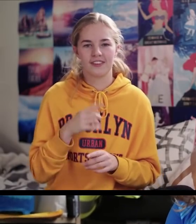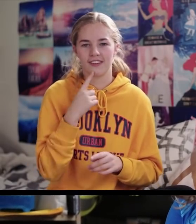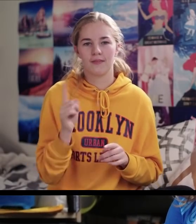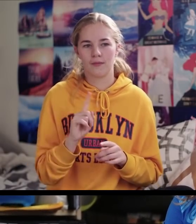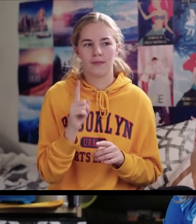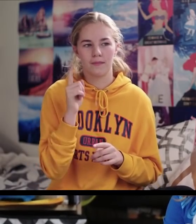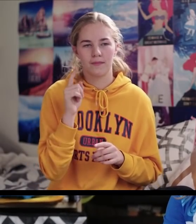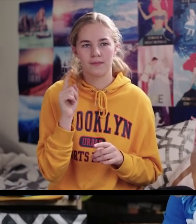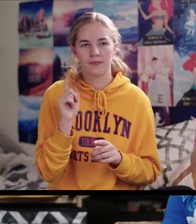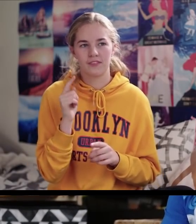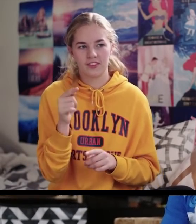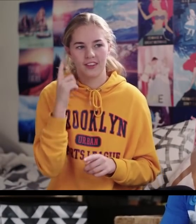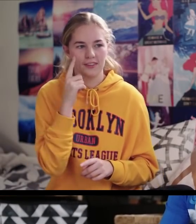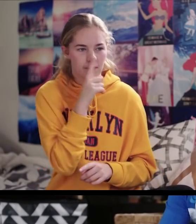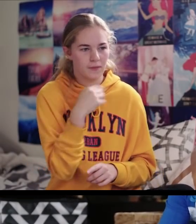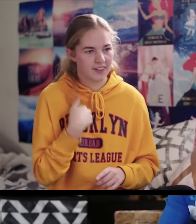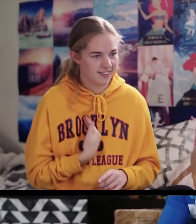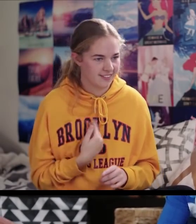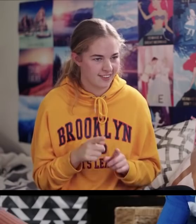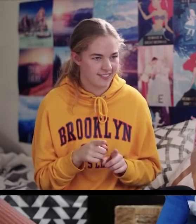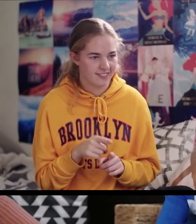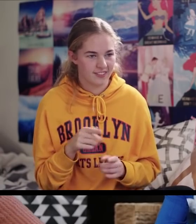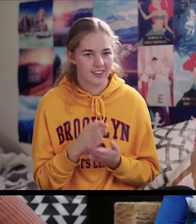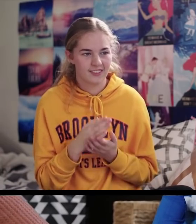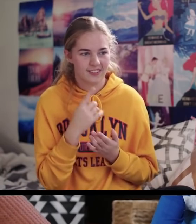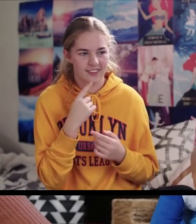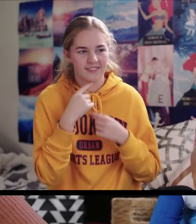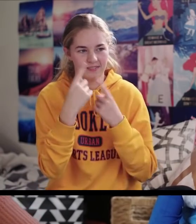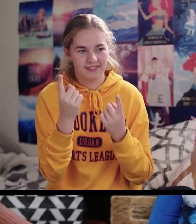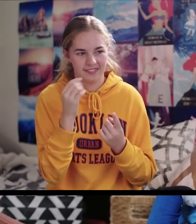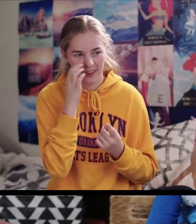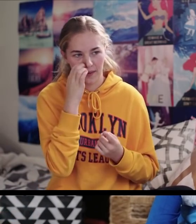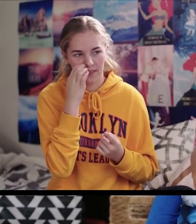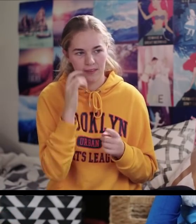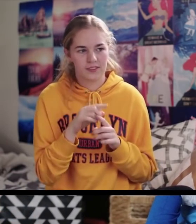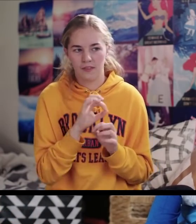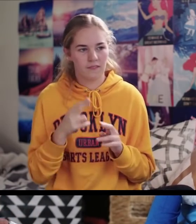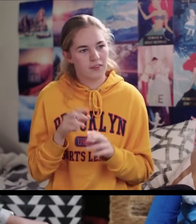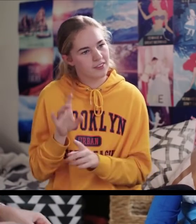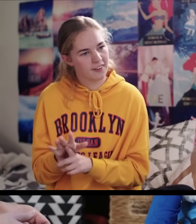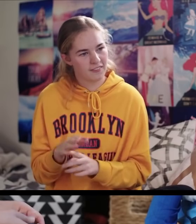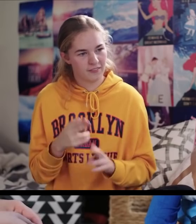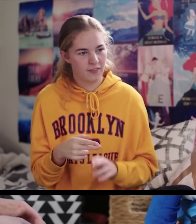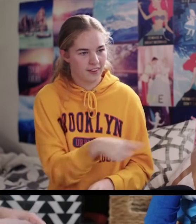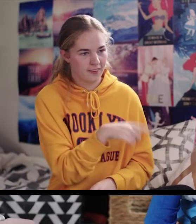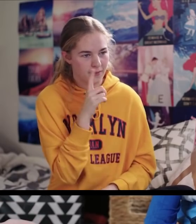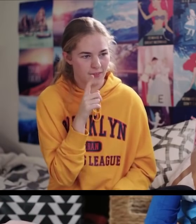She's what you call an advocate. She's someone who speaks up. Not necessarily for herself, of course,